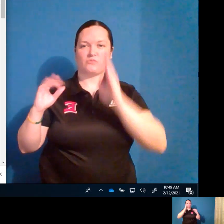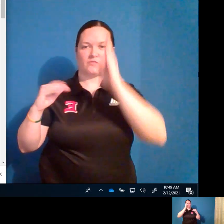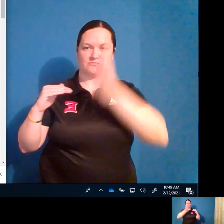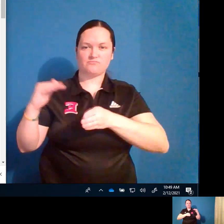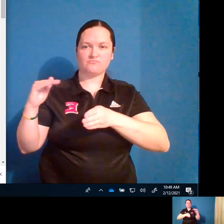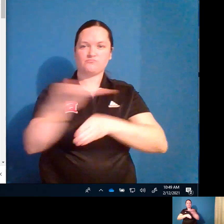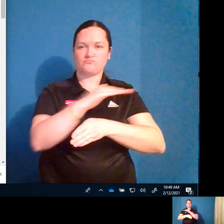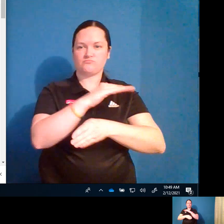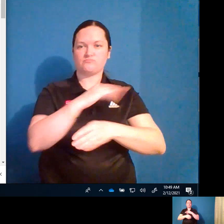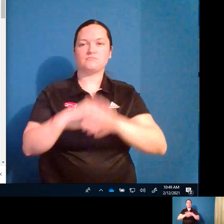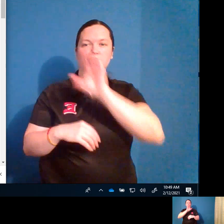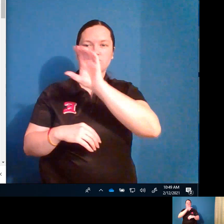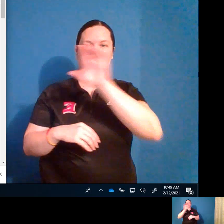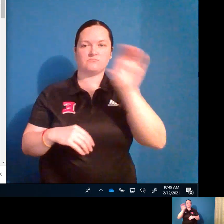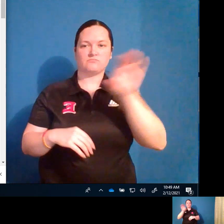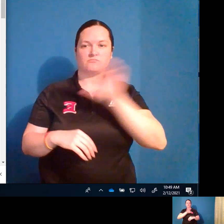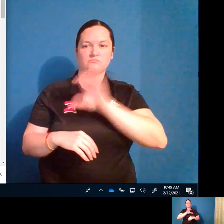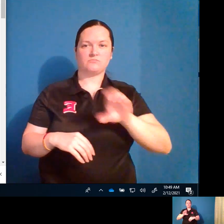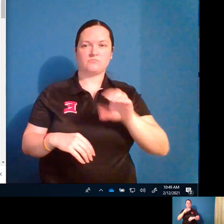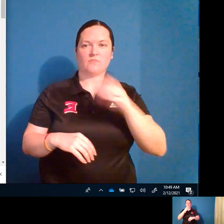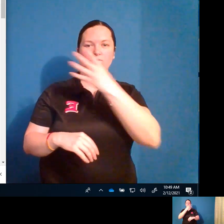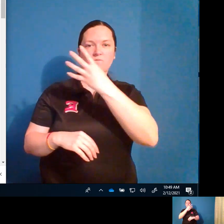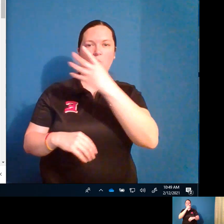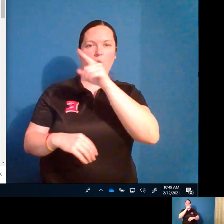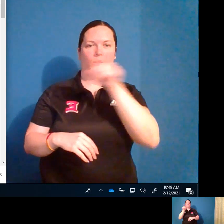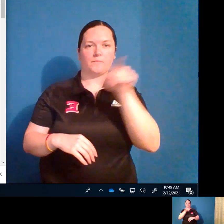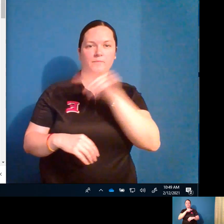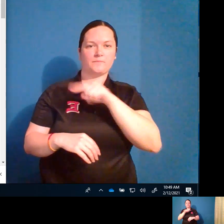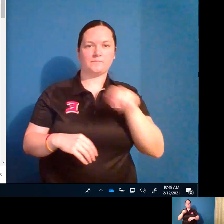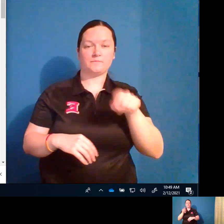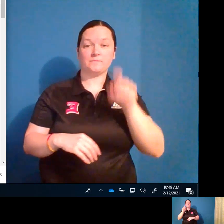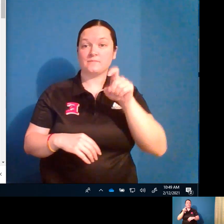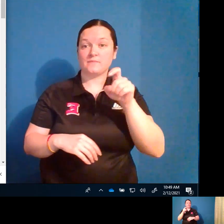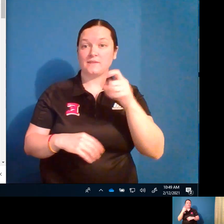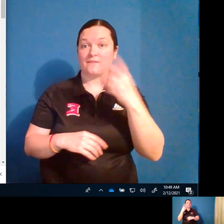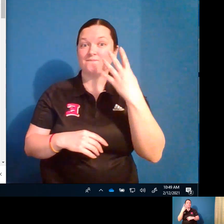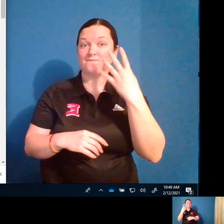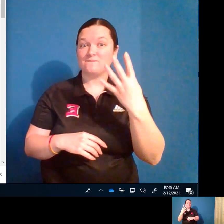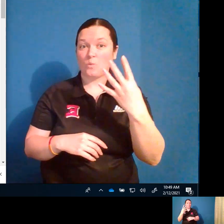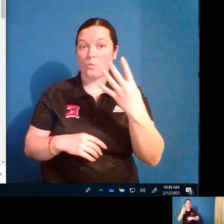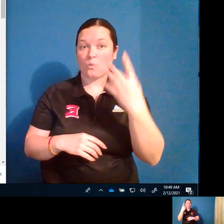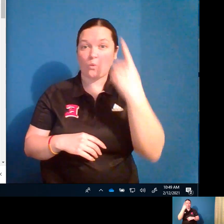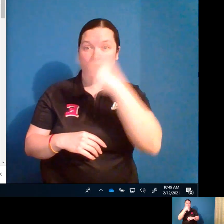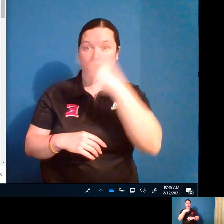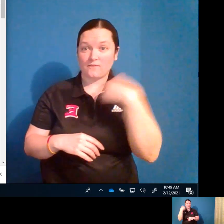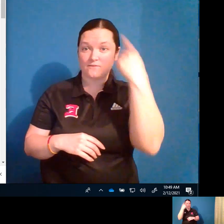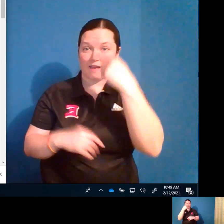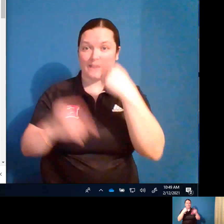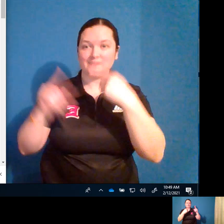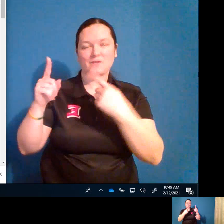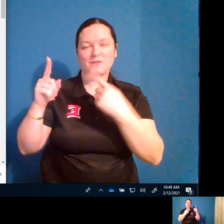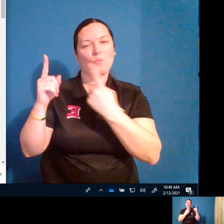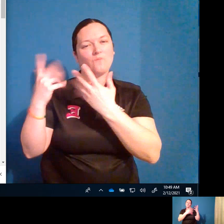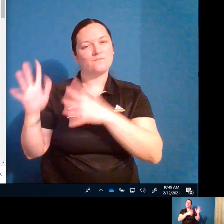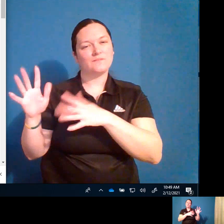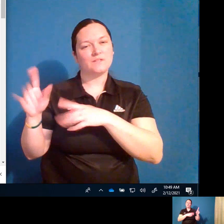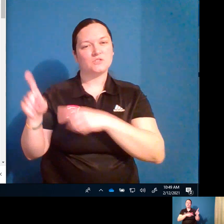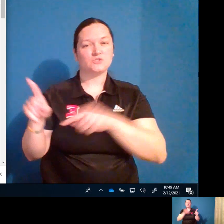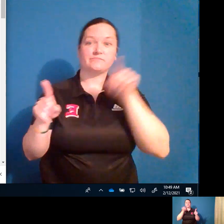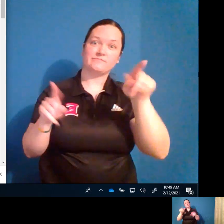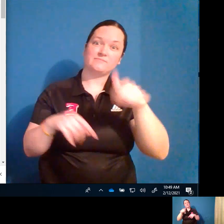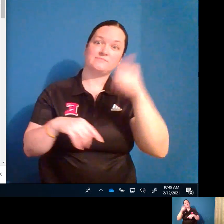that's quadrants. So it says you're going to make 4 smiling faces. Oh, there's one. Here I can do another